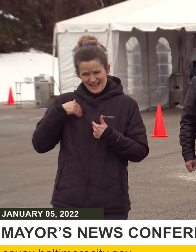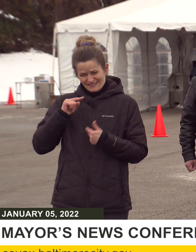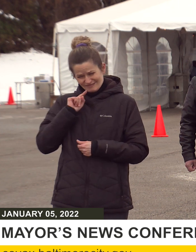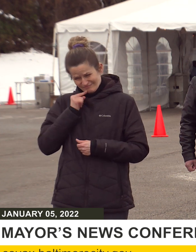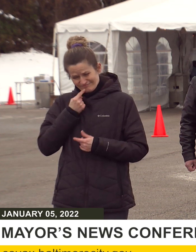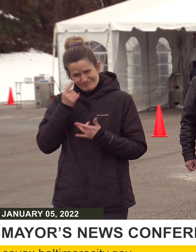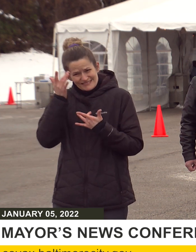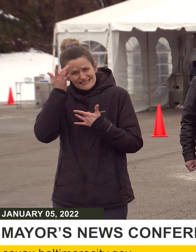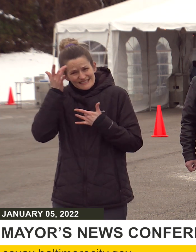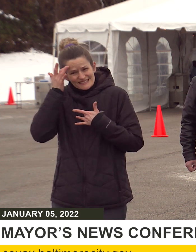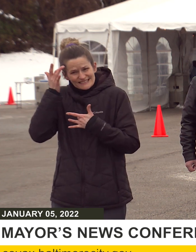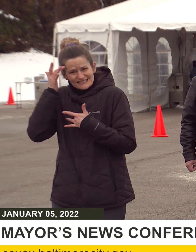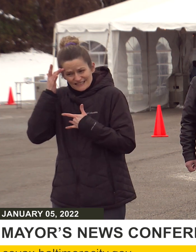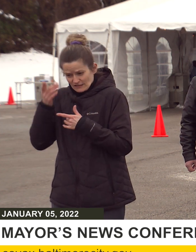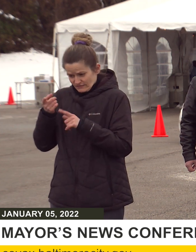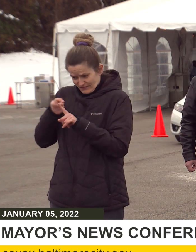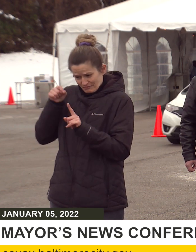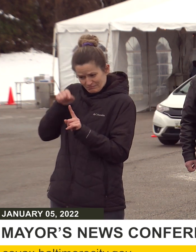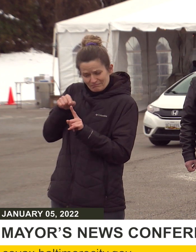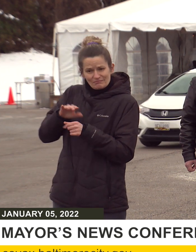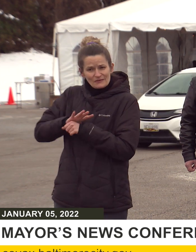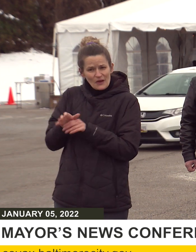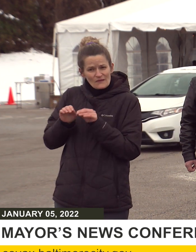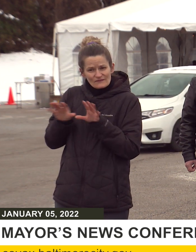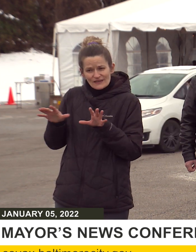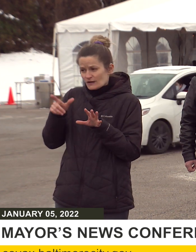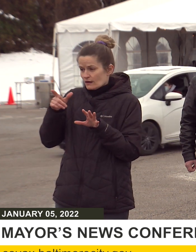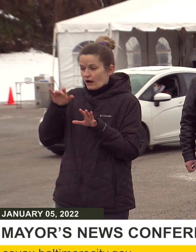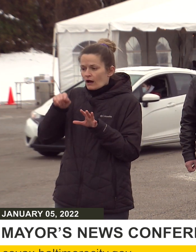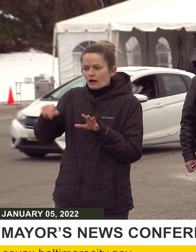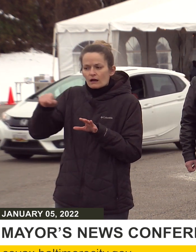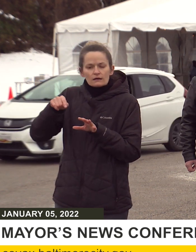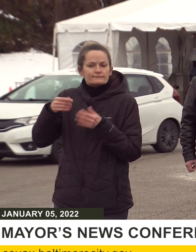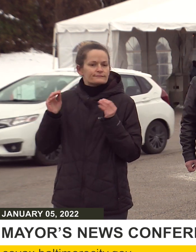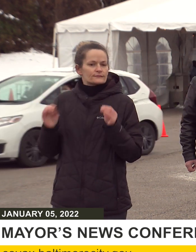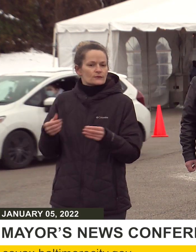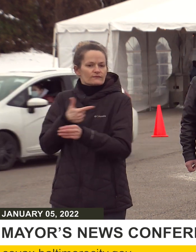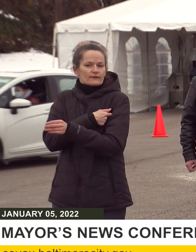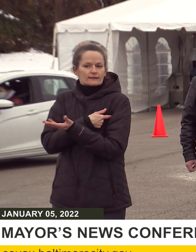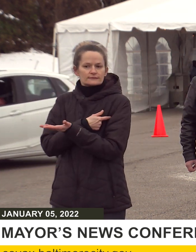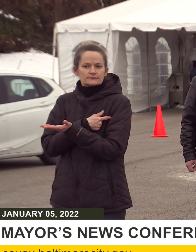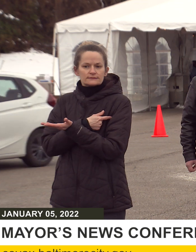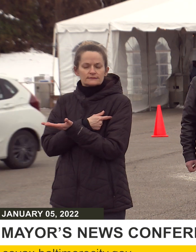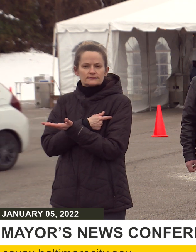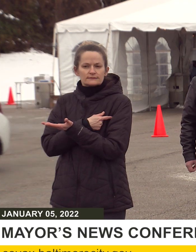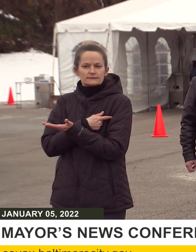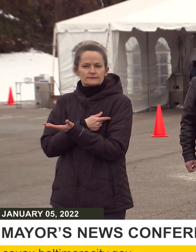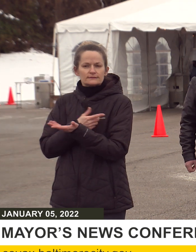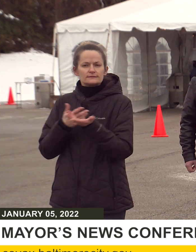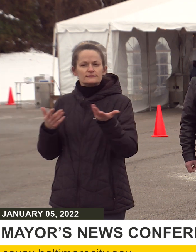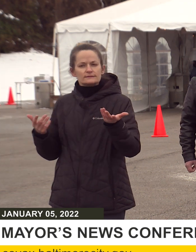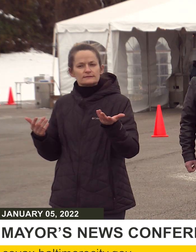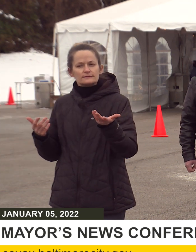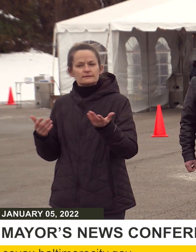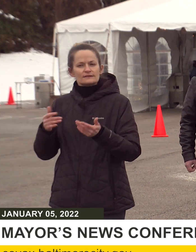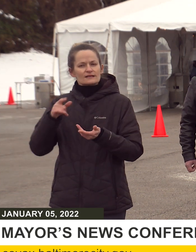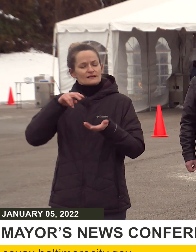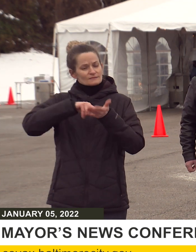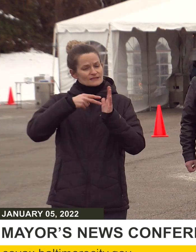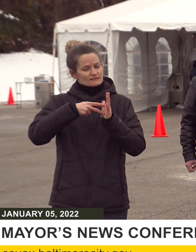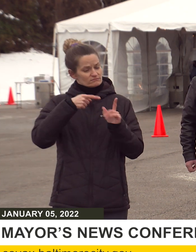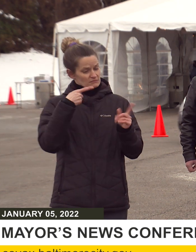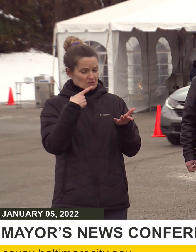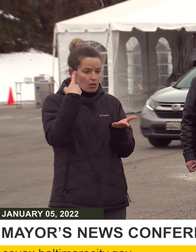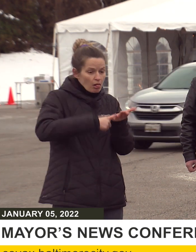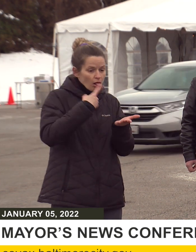dying from COVID, are those who are not vaccinated. This is no longer up for debate. It's the fact,